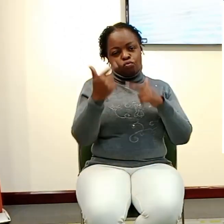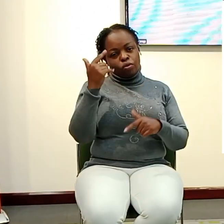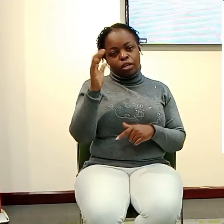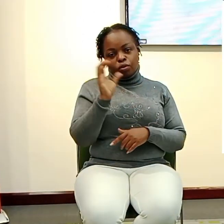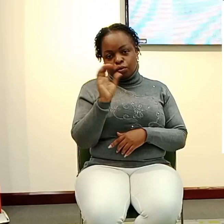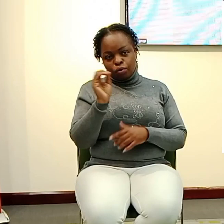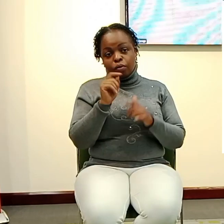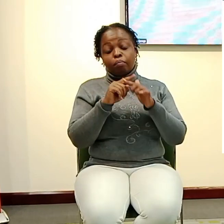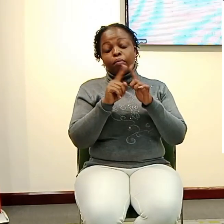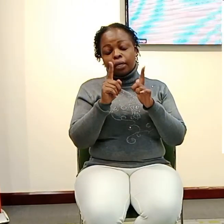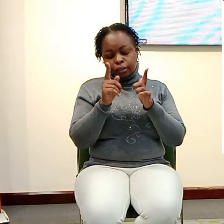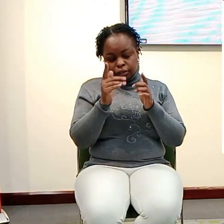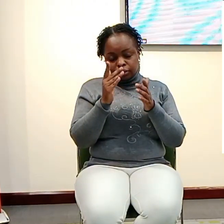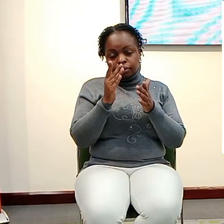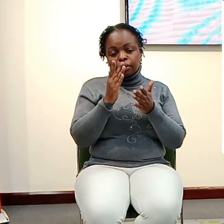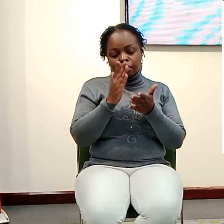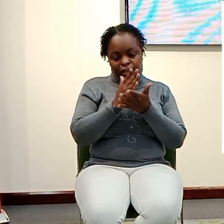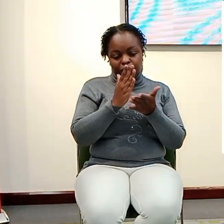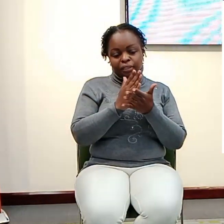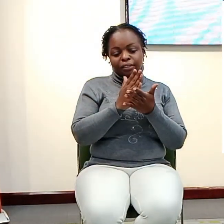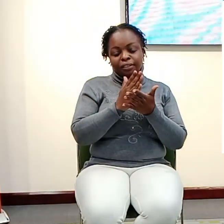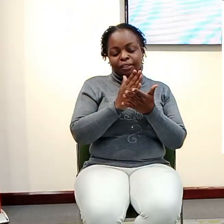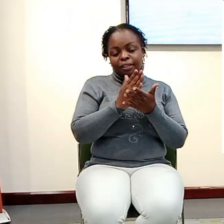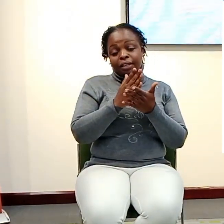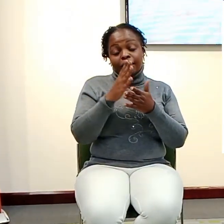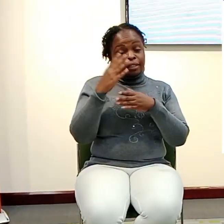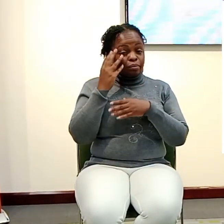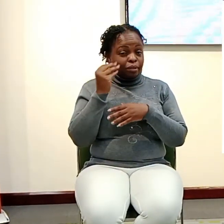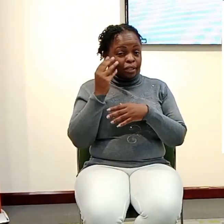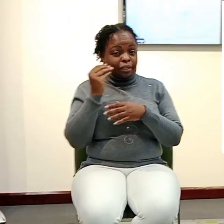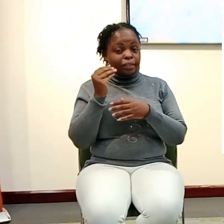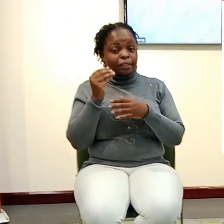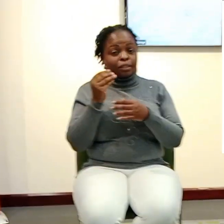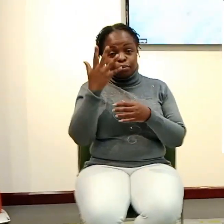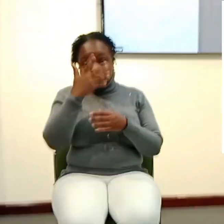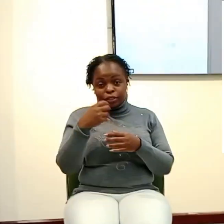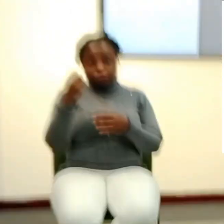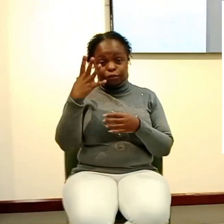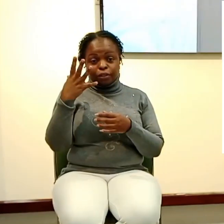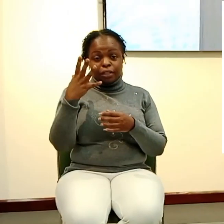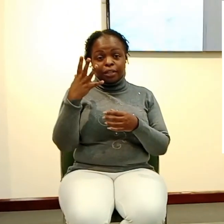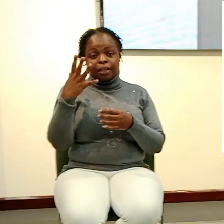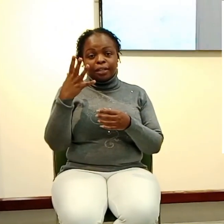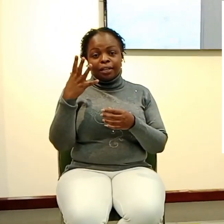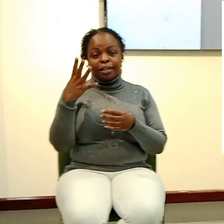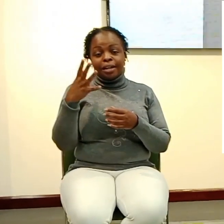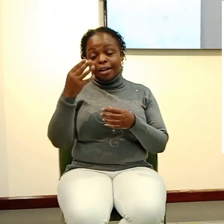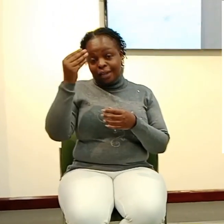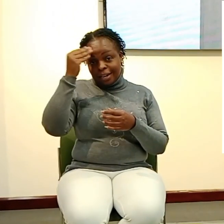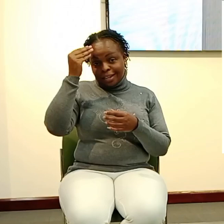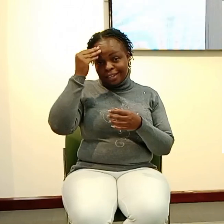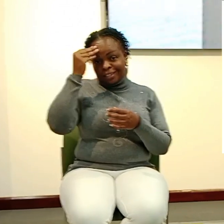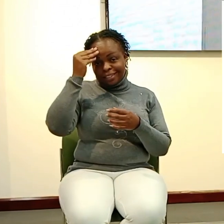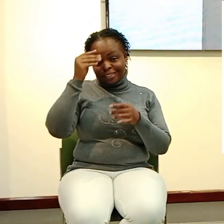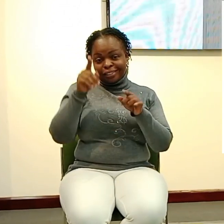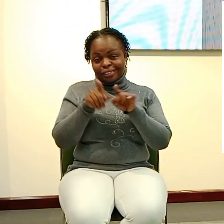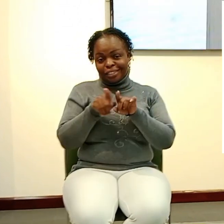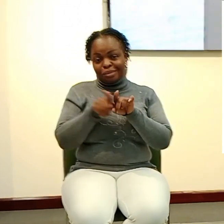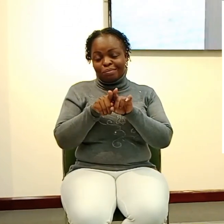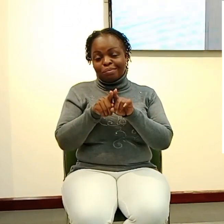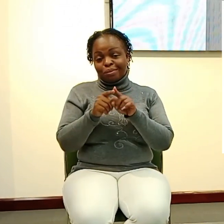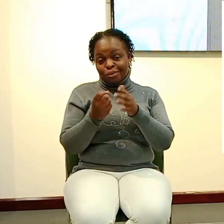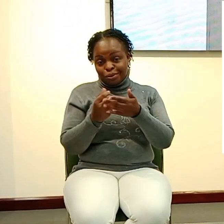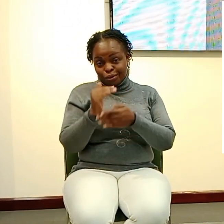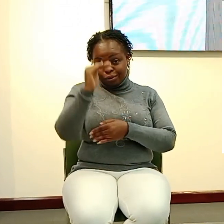win, but it was such a beautiful experience of learning and growth, and that is why this conversation is extremely dear to